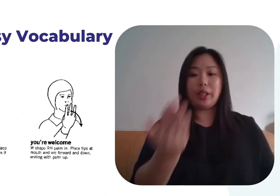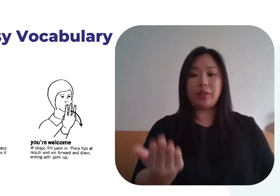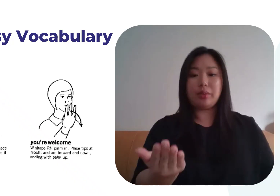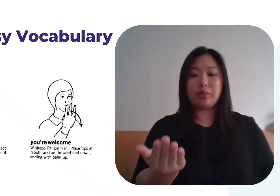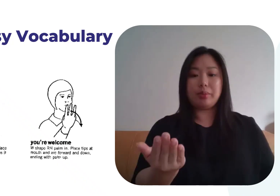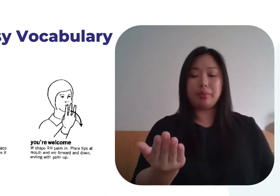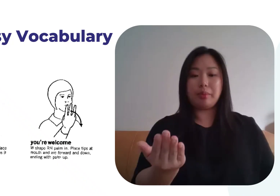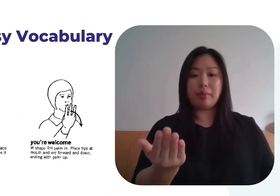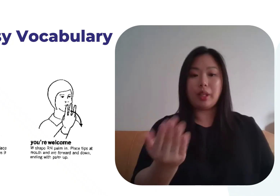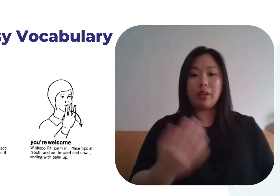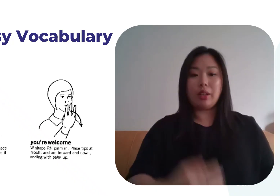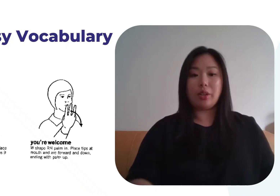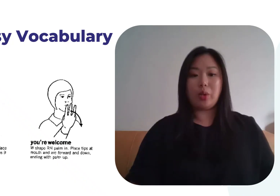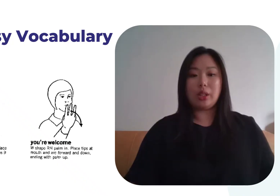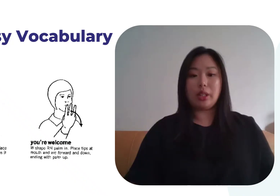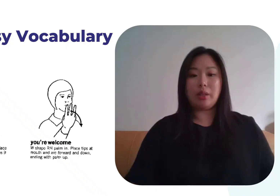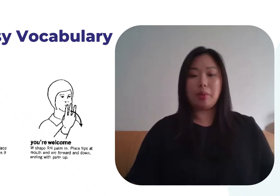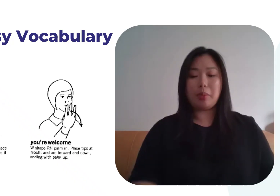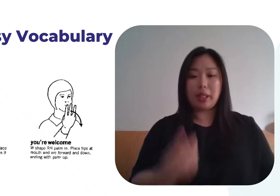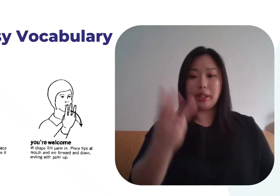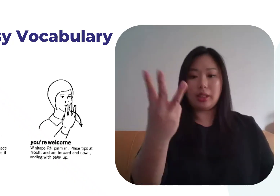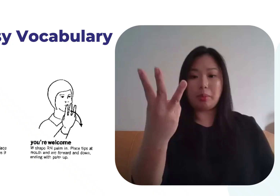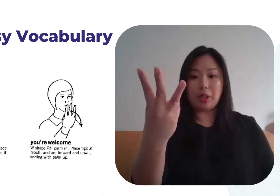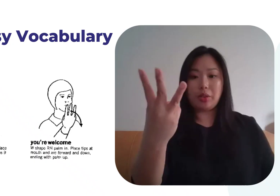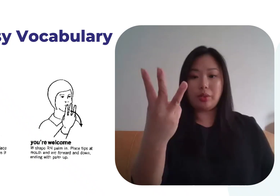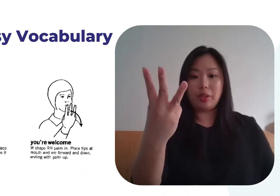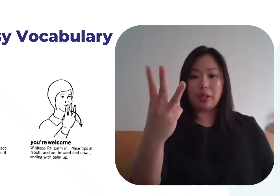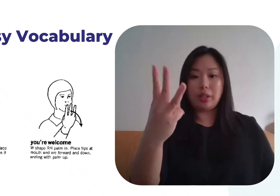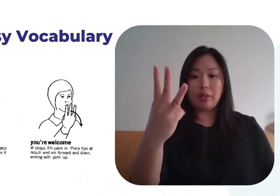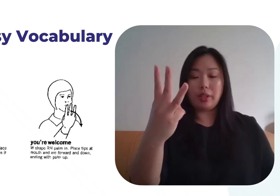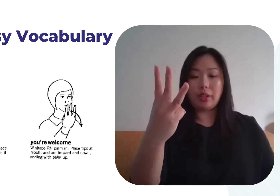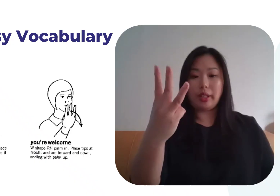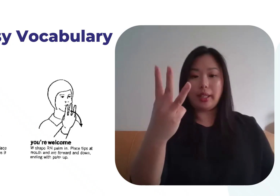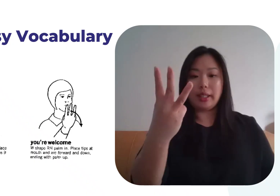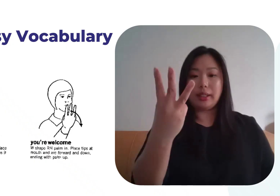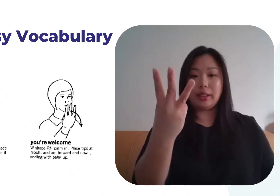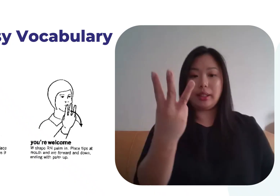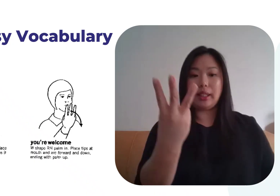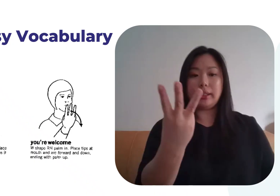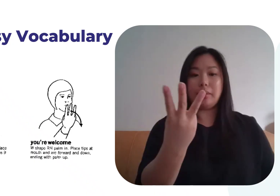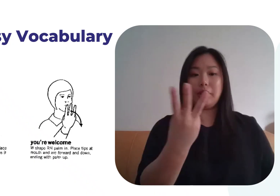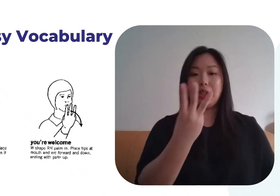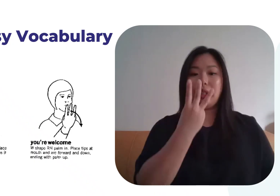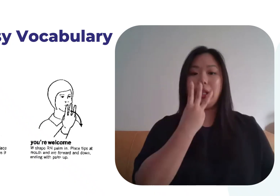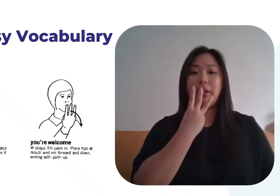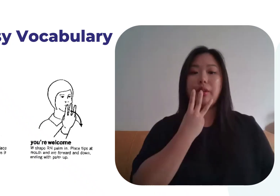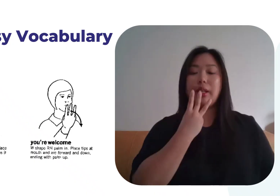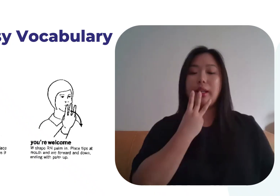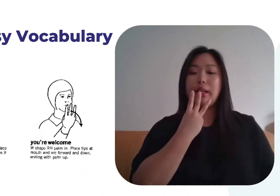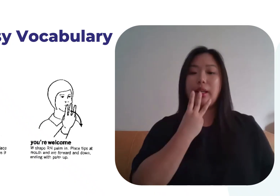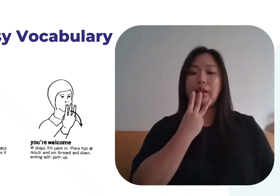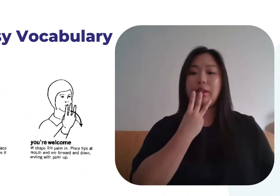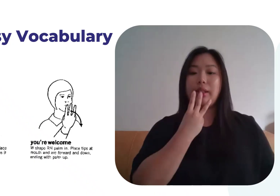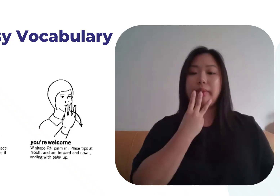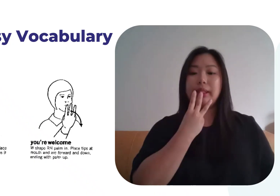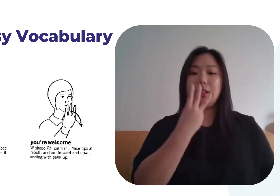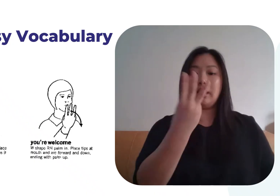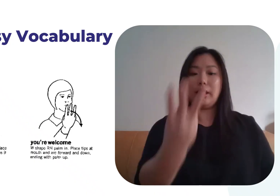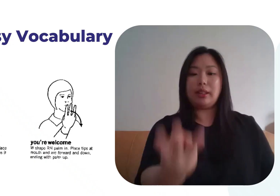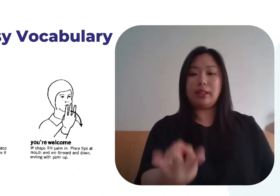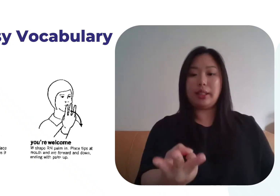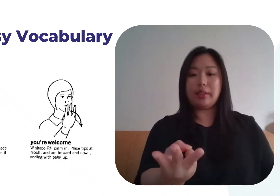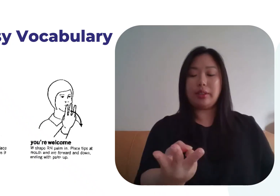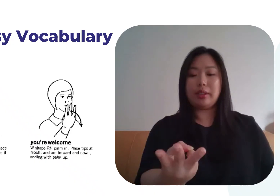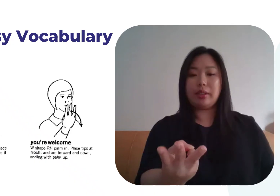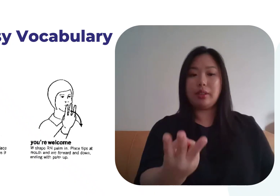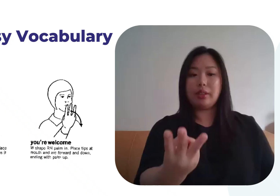Thank you. You're welcome. You make a W with your hand And similar to thank you, at your lips and